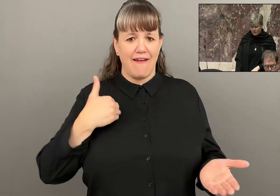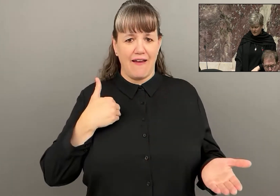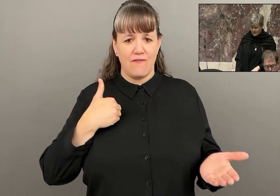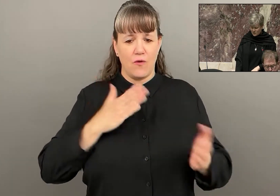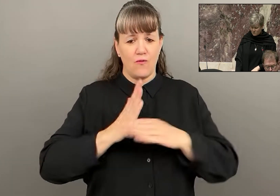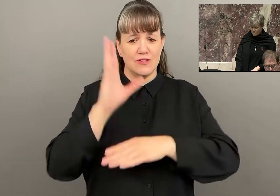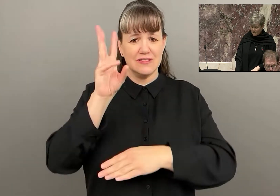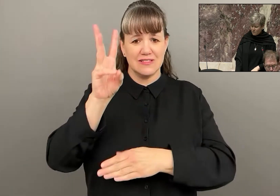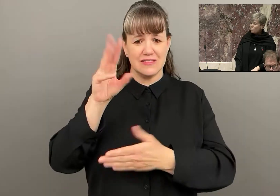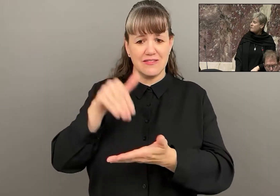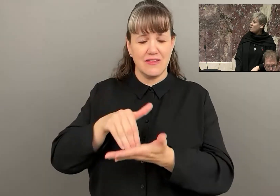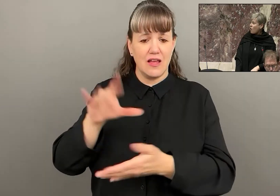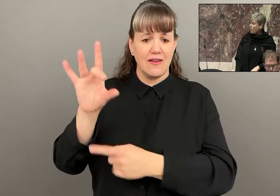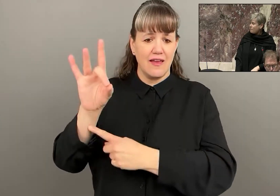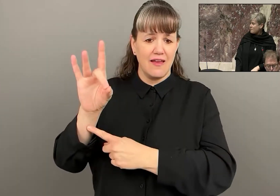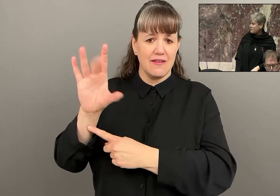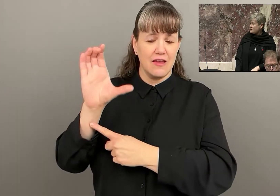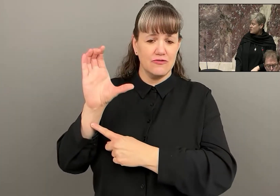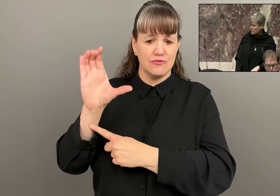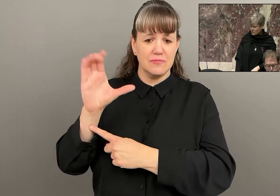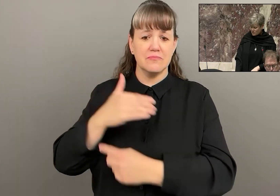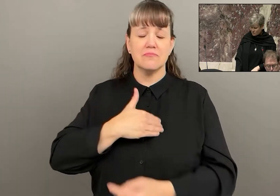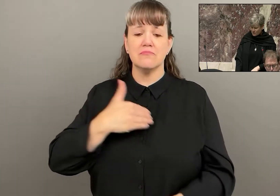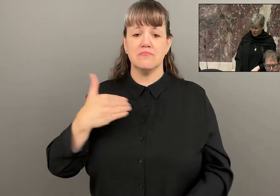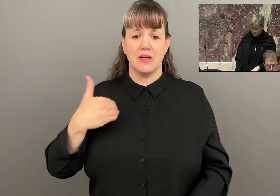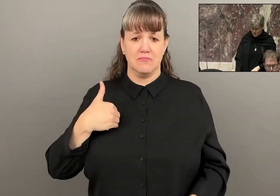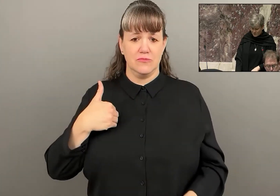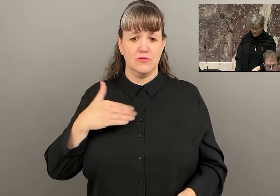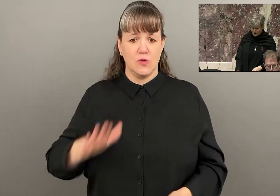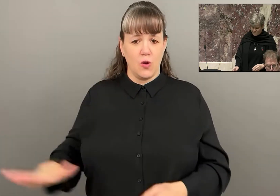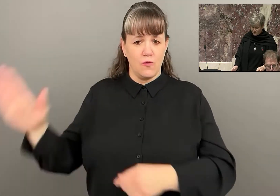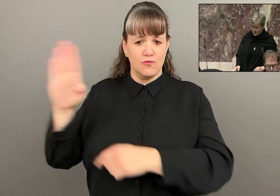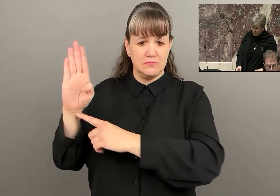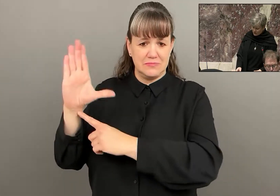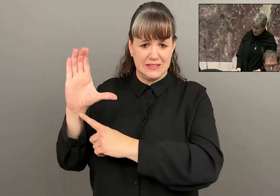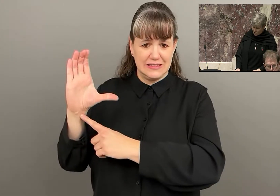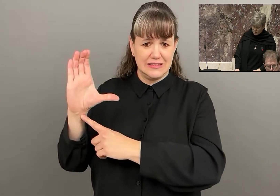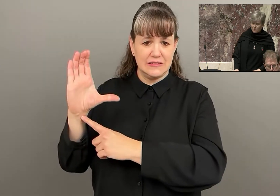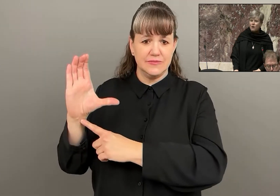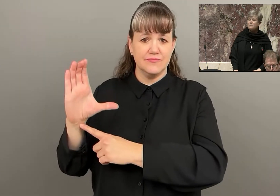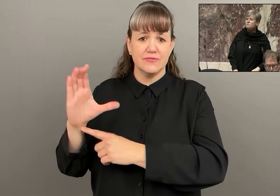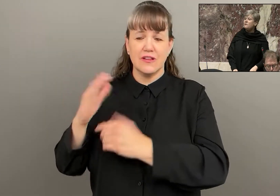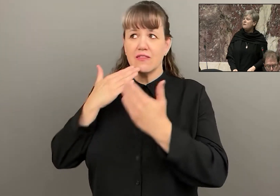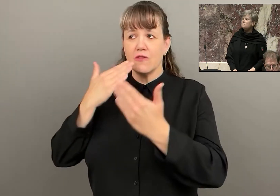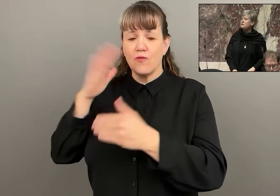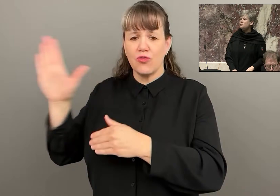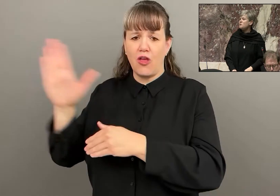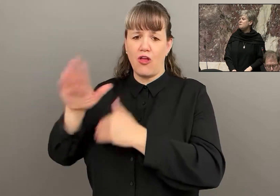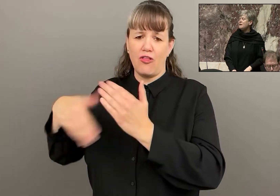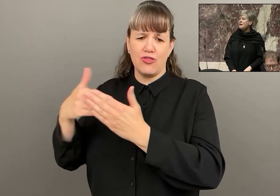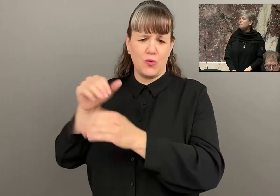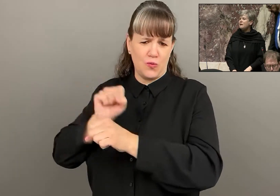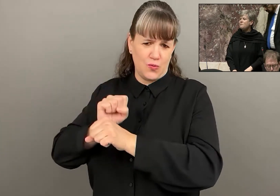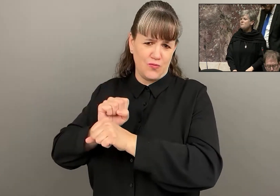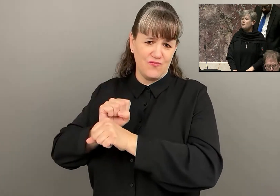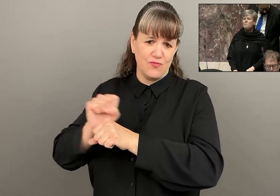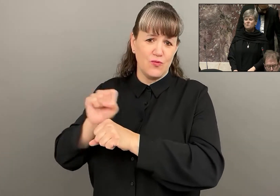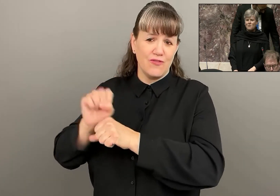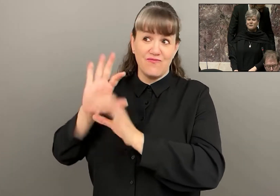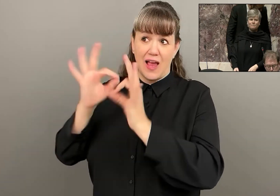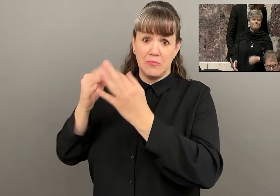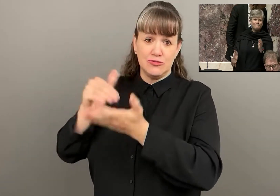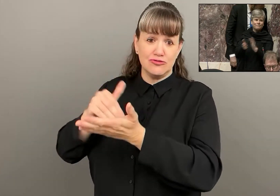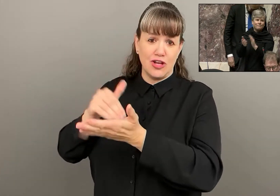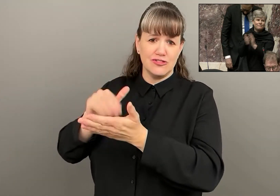the work that they do, the work that all family physicians do. Honourable Speaker, in delivering health care across our province, would the House please join me in making them feel